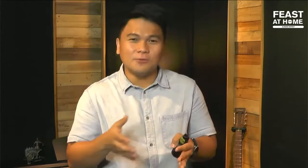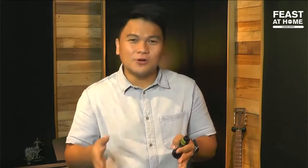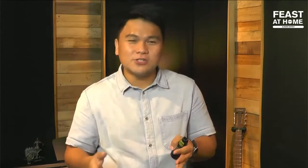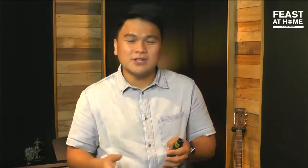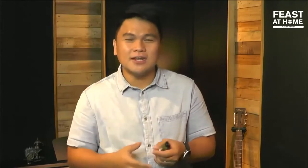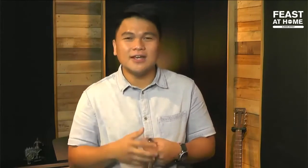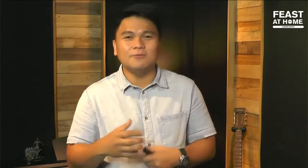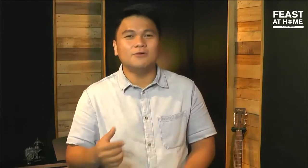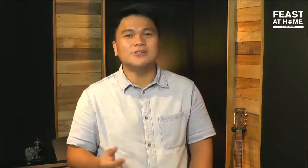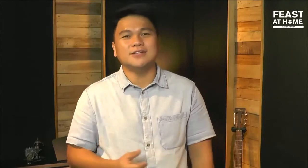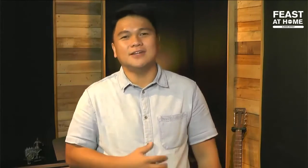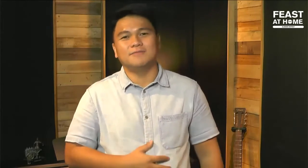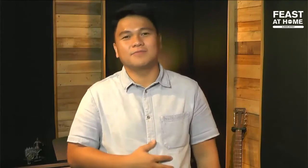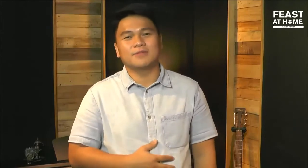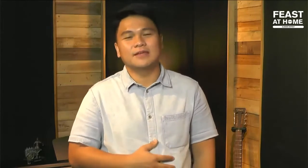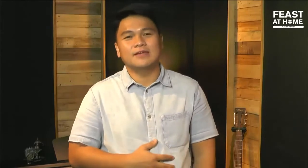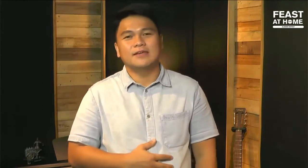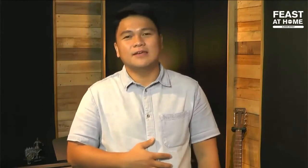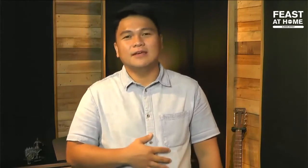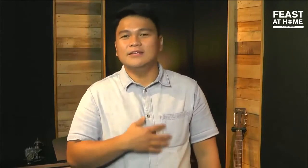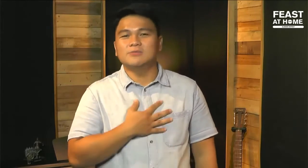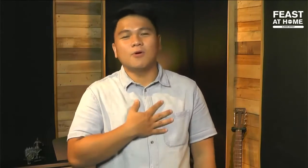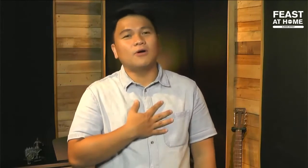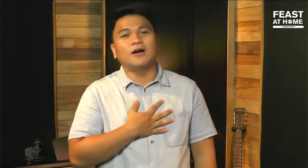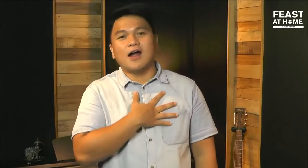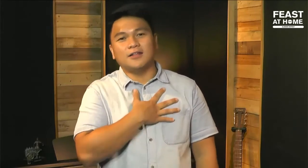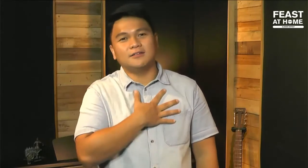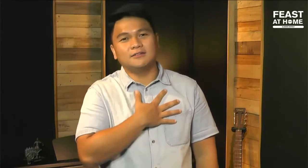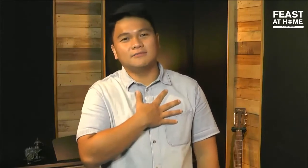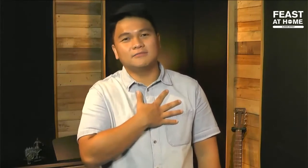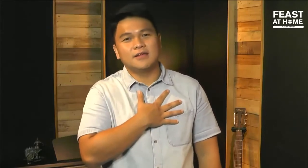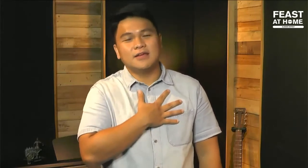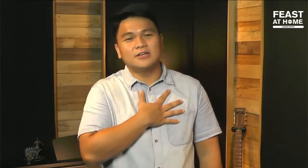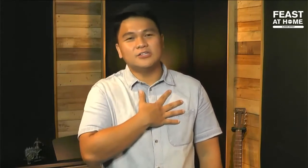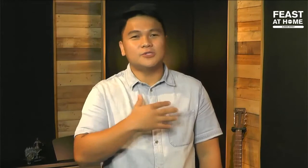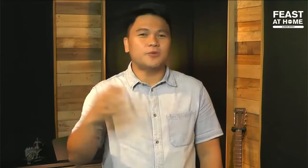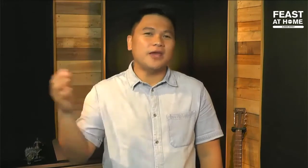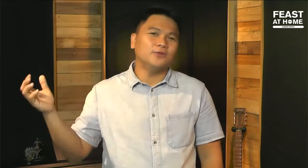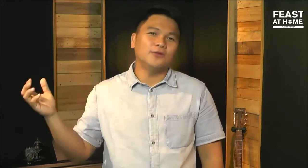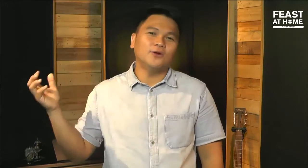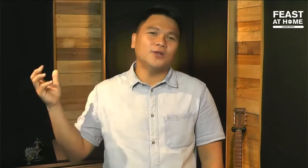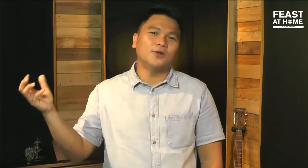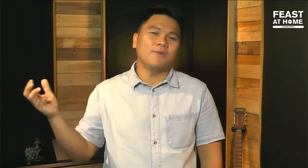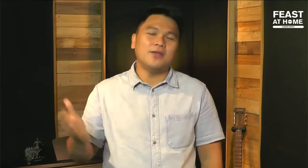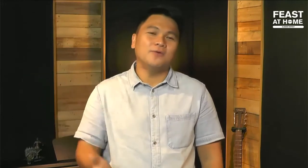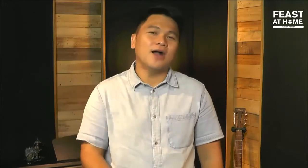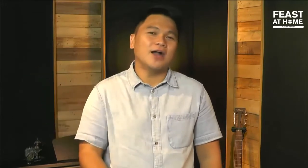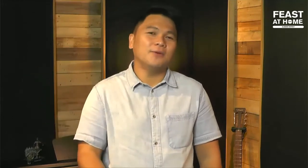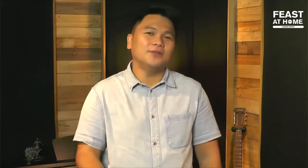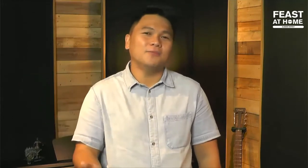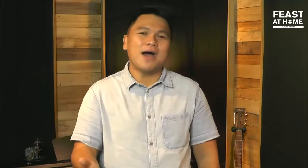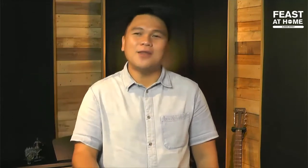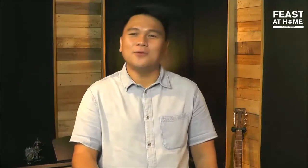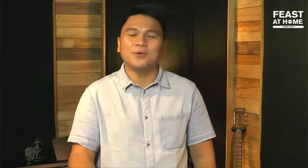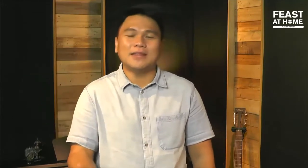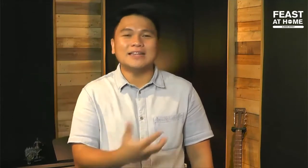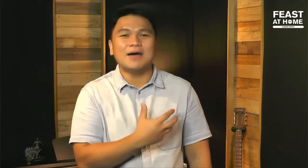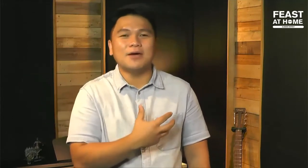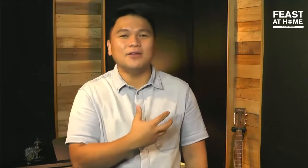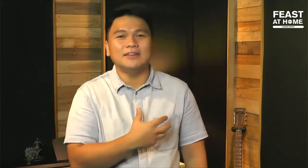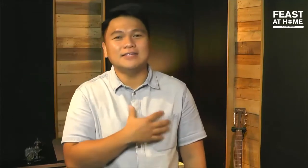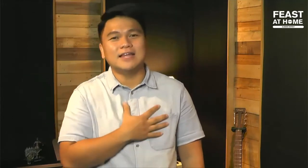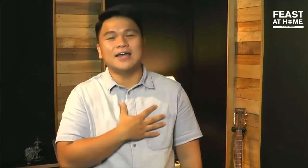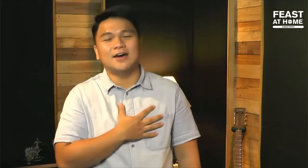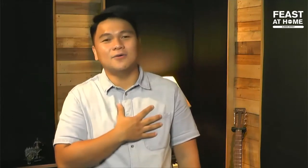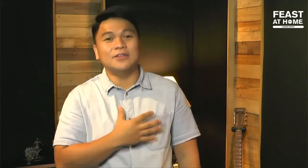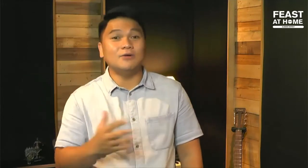worsening and worsening and worsening. And this broke her heart. She was praying to the Lord, "Lord, paano ko gagawin to? Paano ko itatama